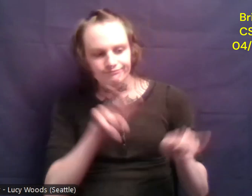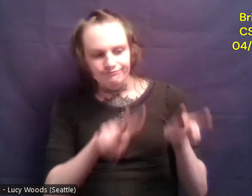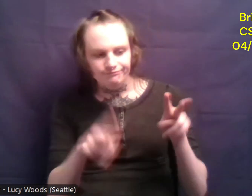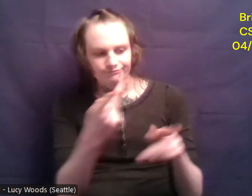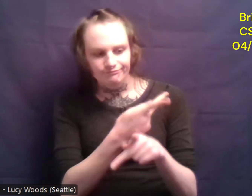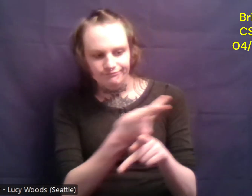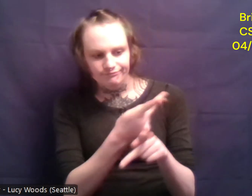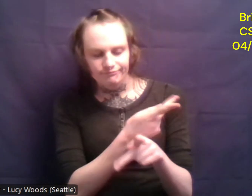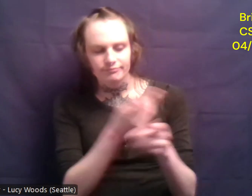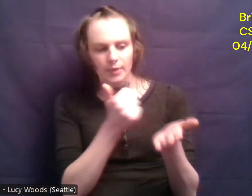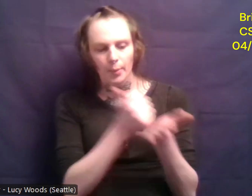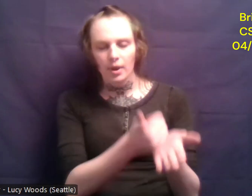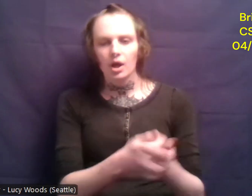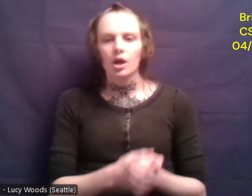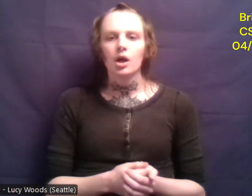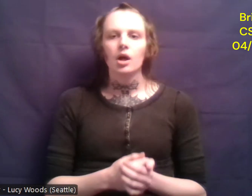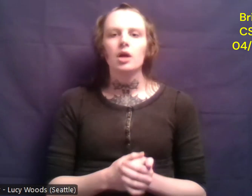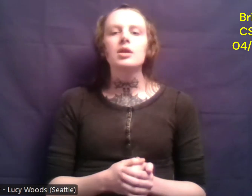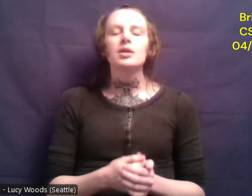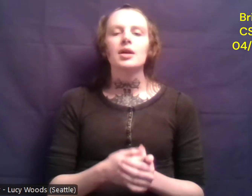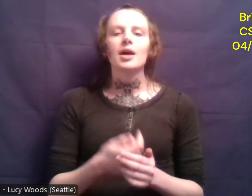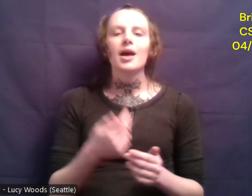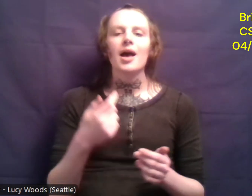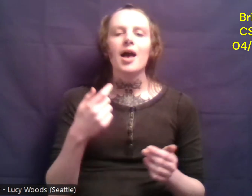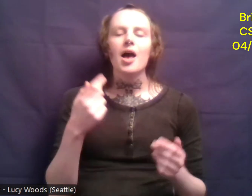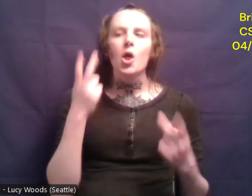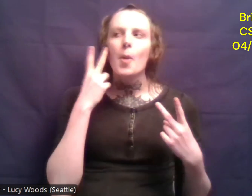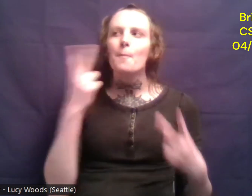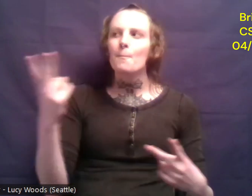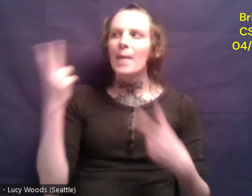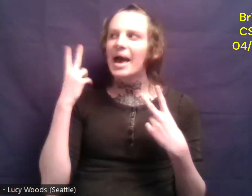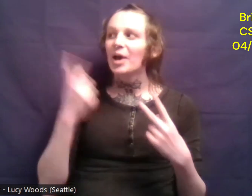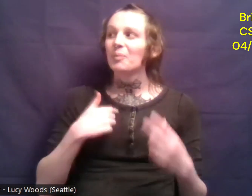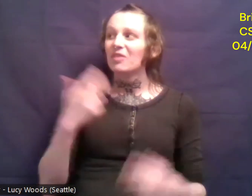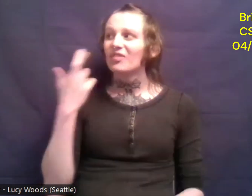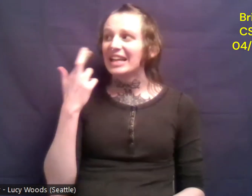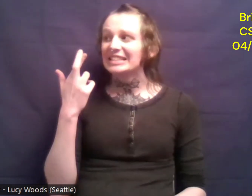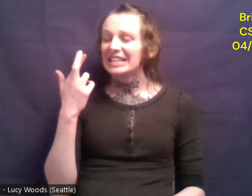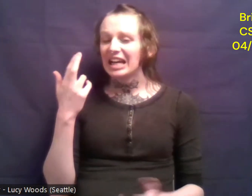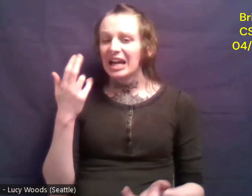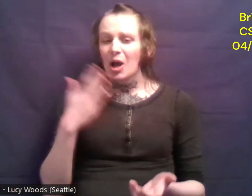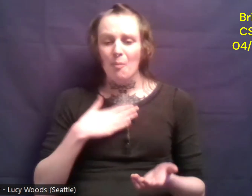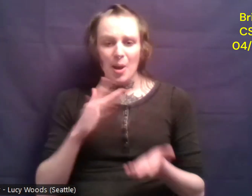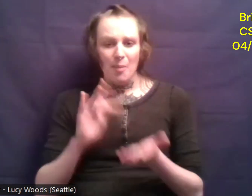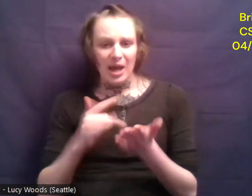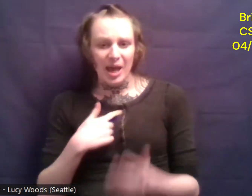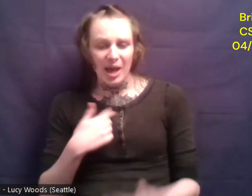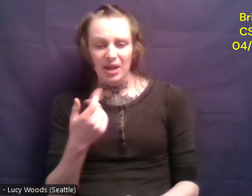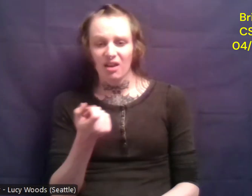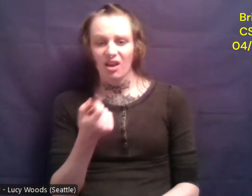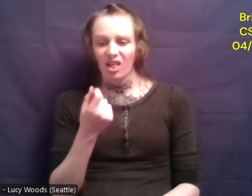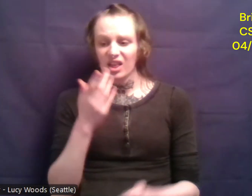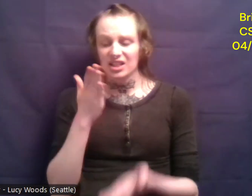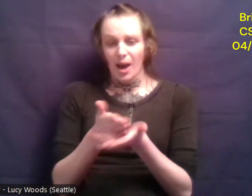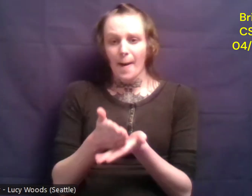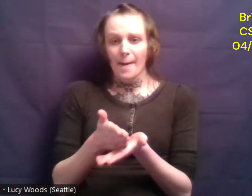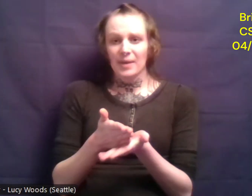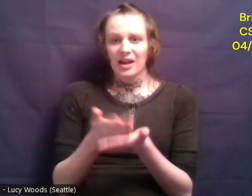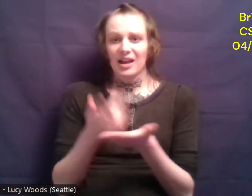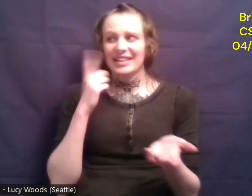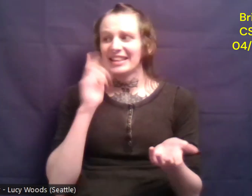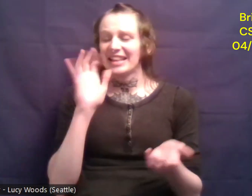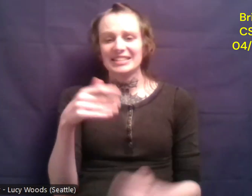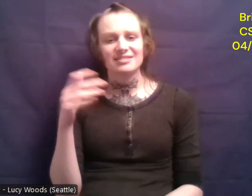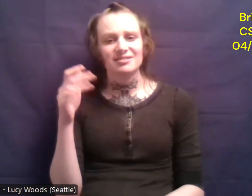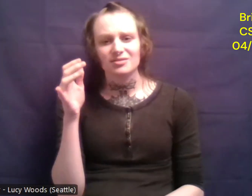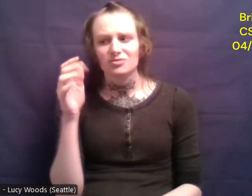and I see how crazy my disease made me, but I never set up like my health. I needed to set up like an APRN in the city, and I never did that.